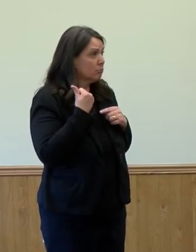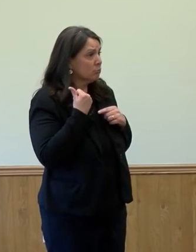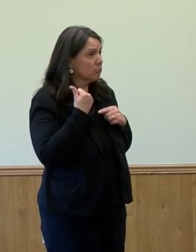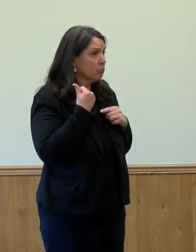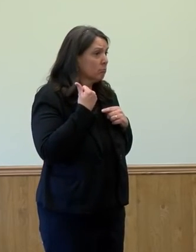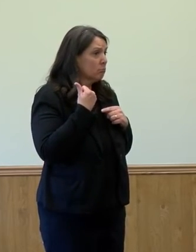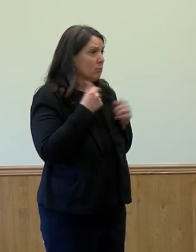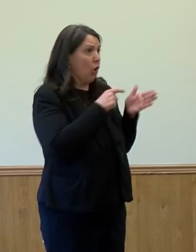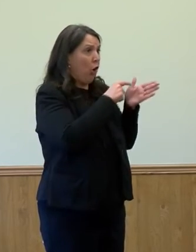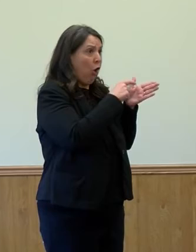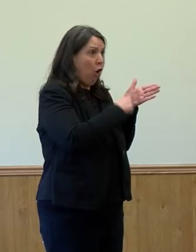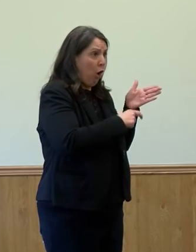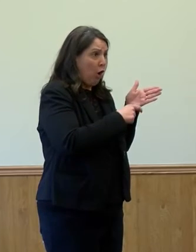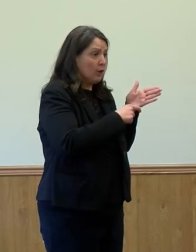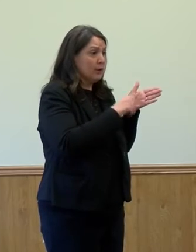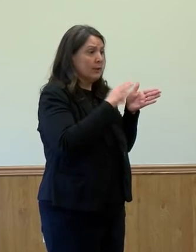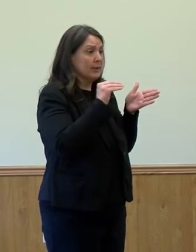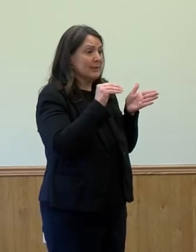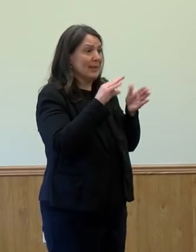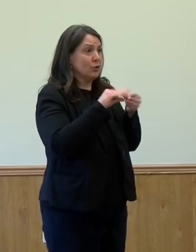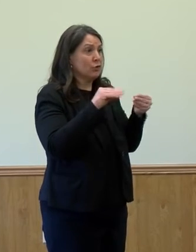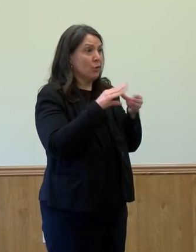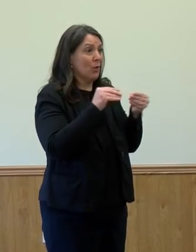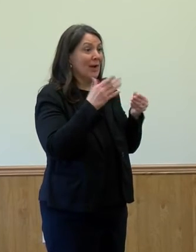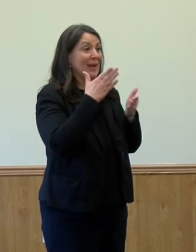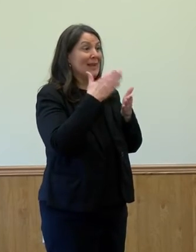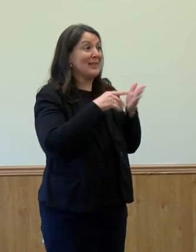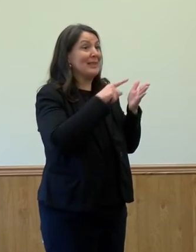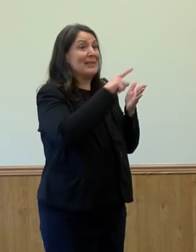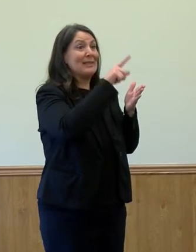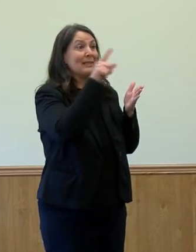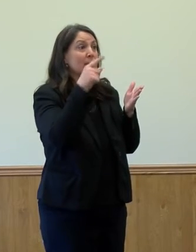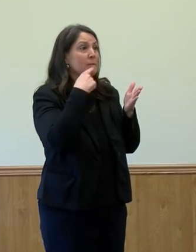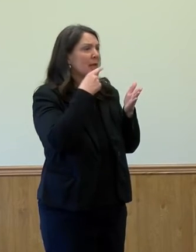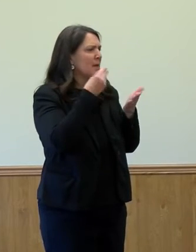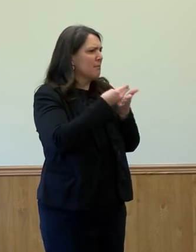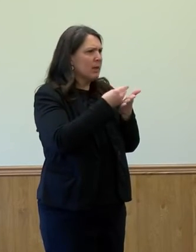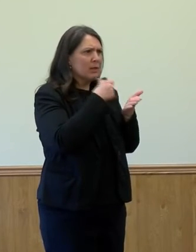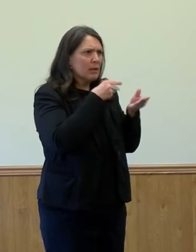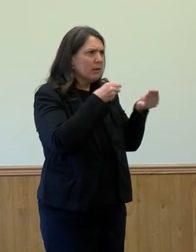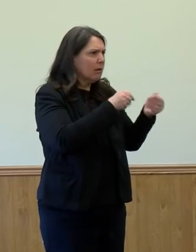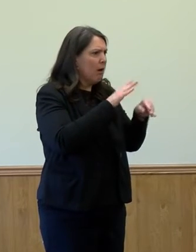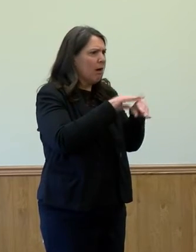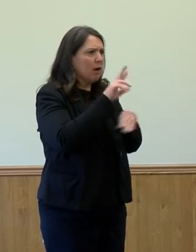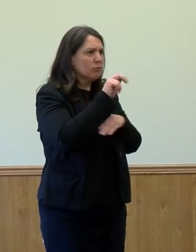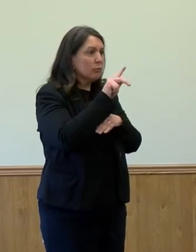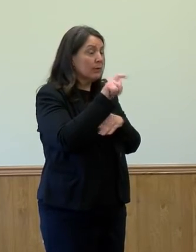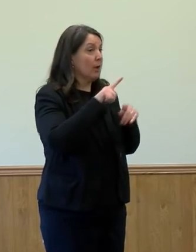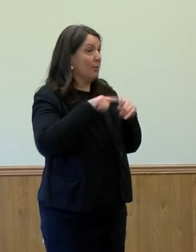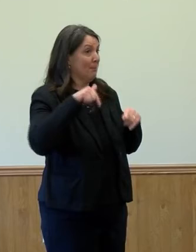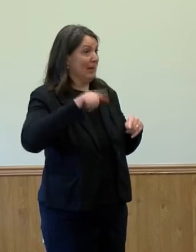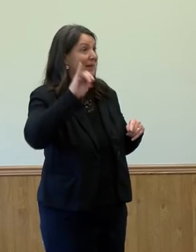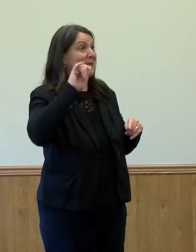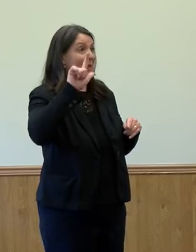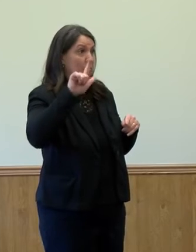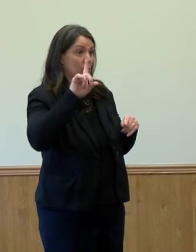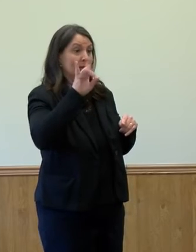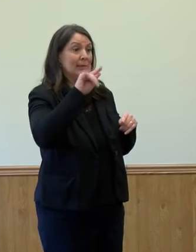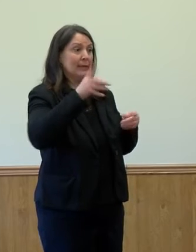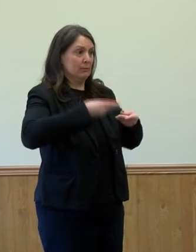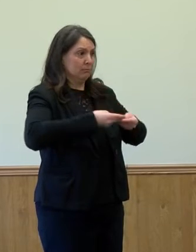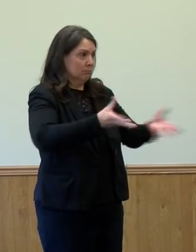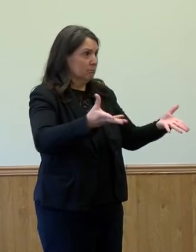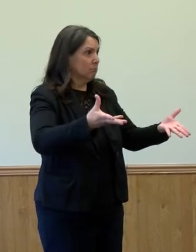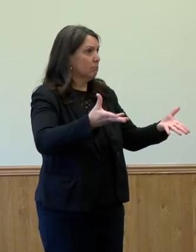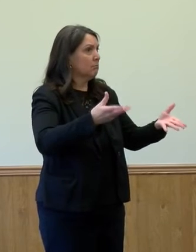articles and stories about money throughout the country not being spent on rental assistance. The state of Illinois actually has done a phenomenal job of administering their program